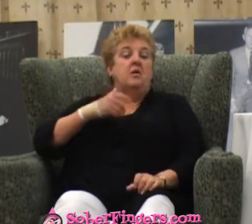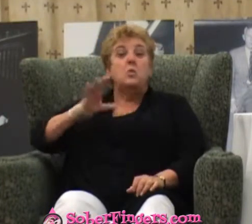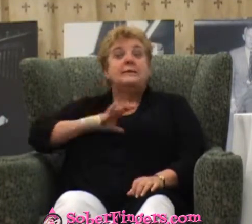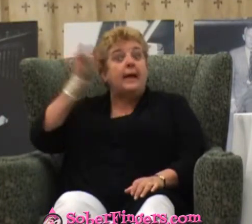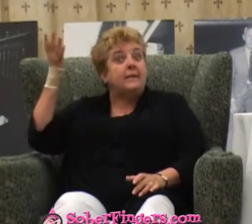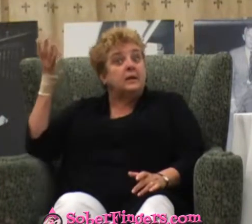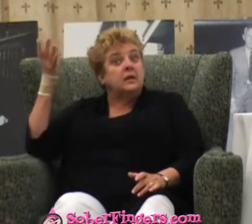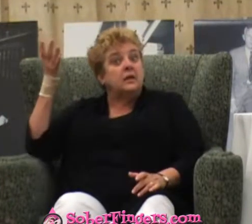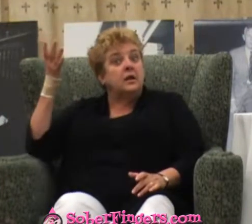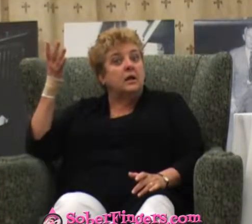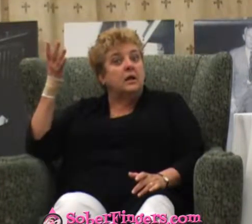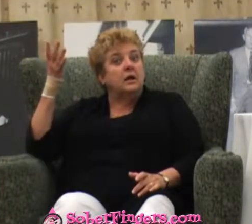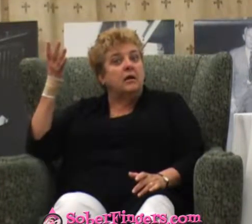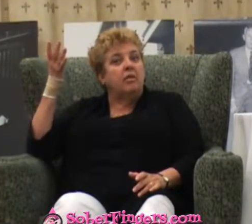that drives me